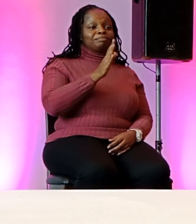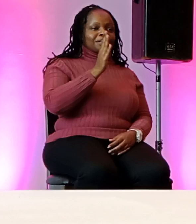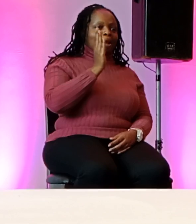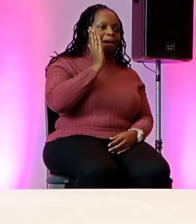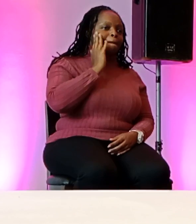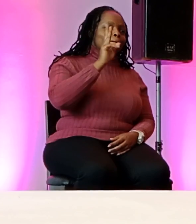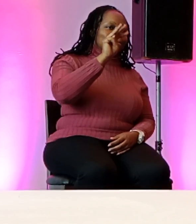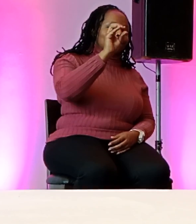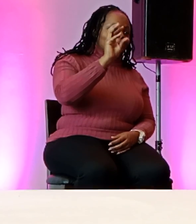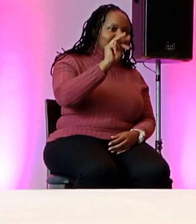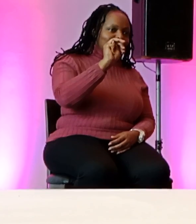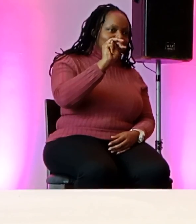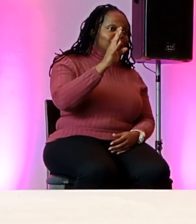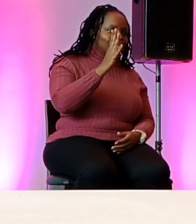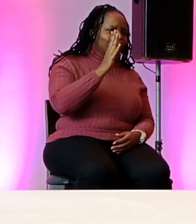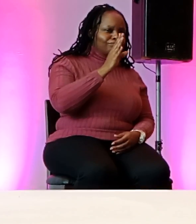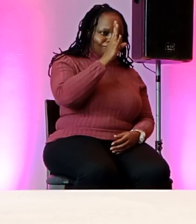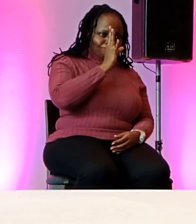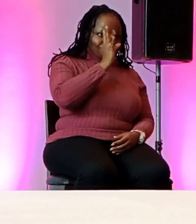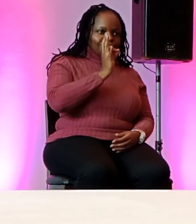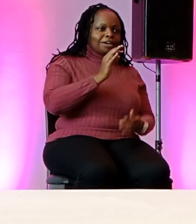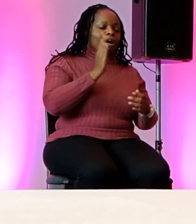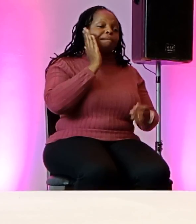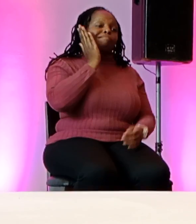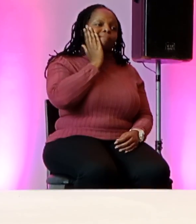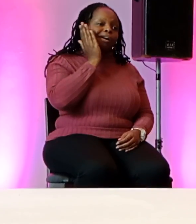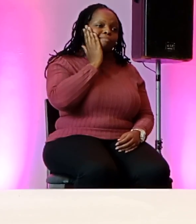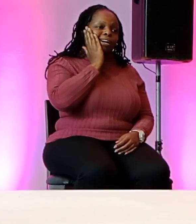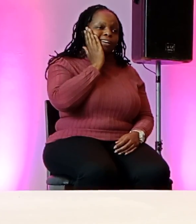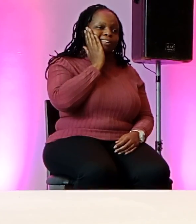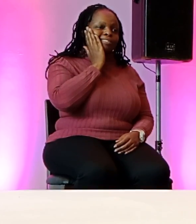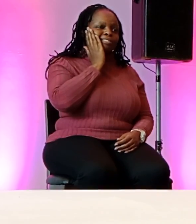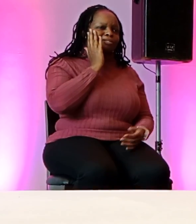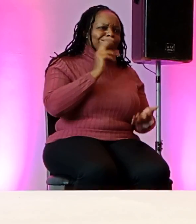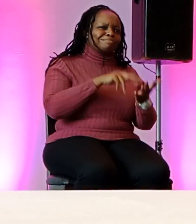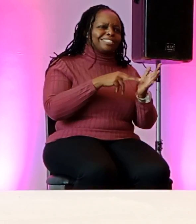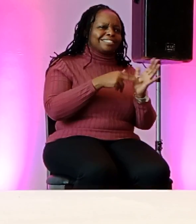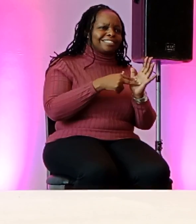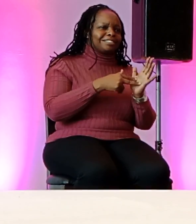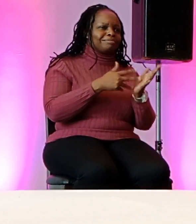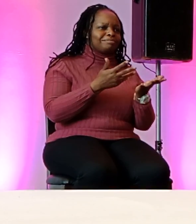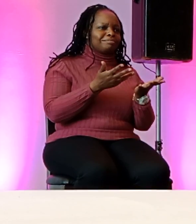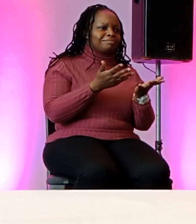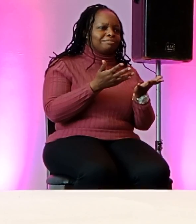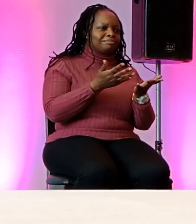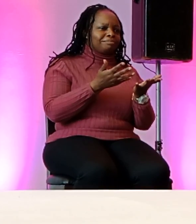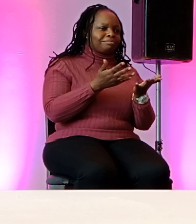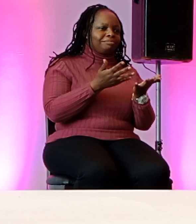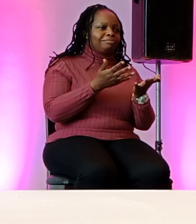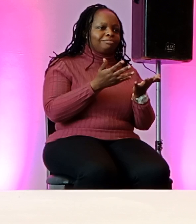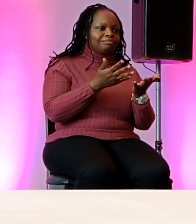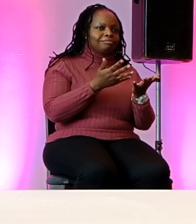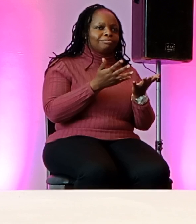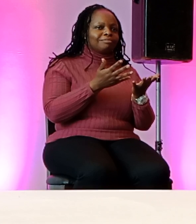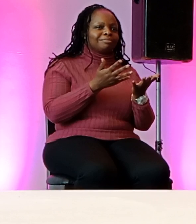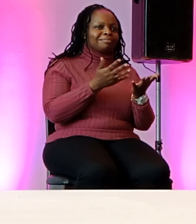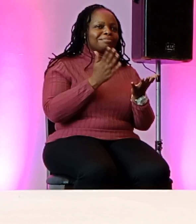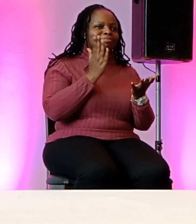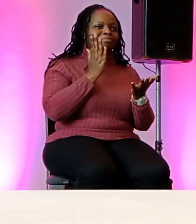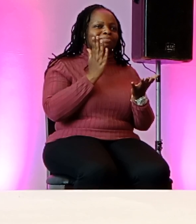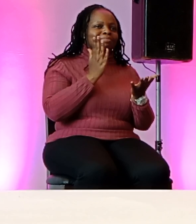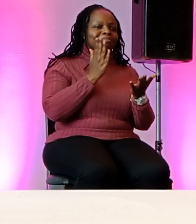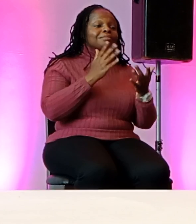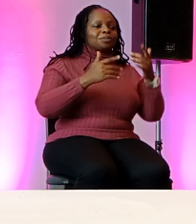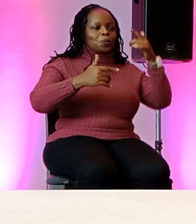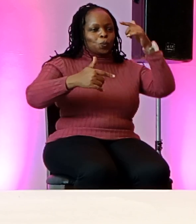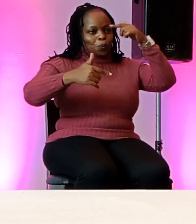mother means queen. It is maybe a